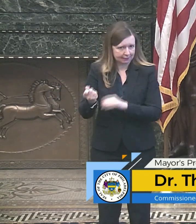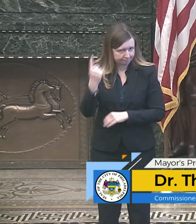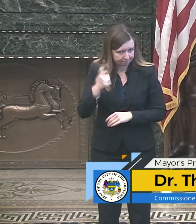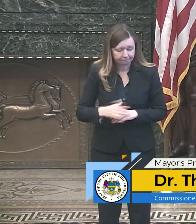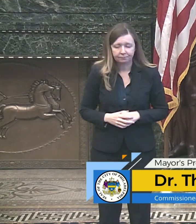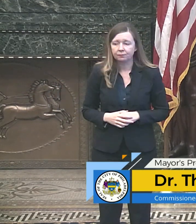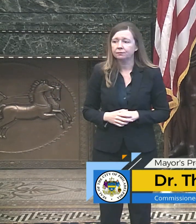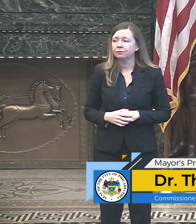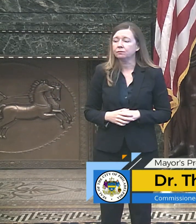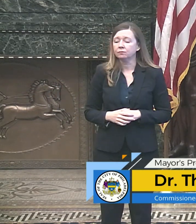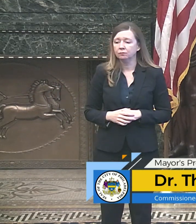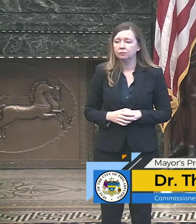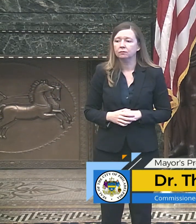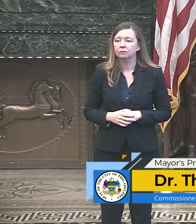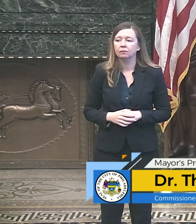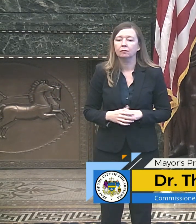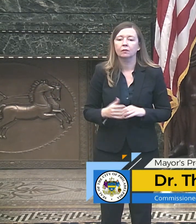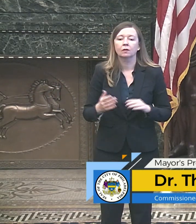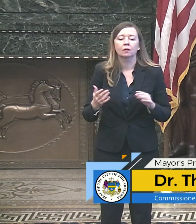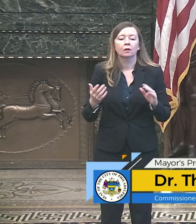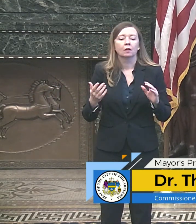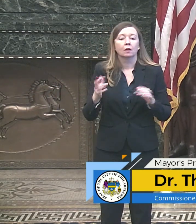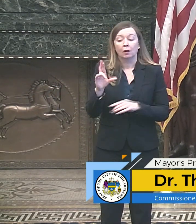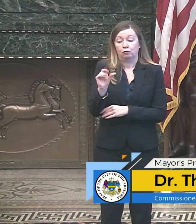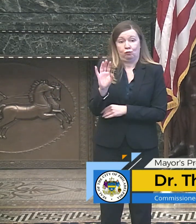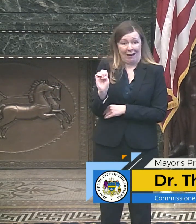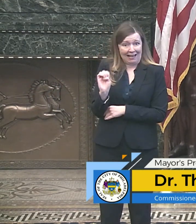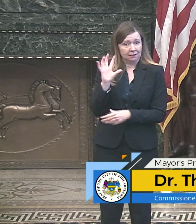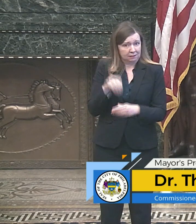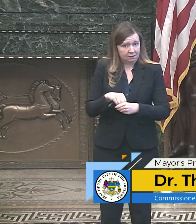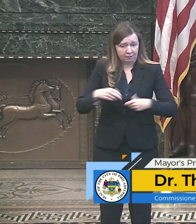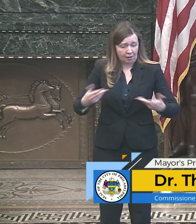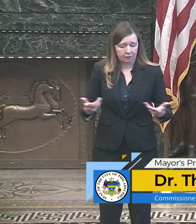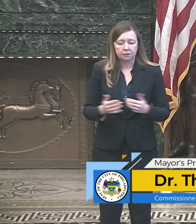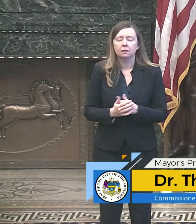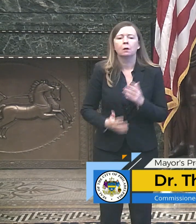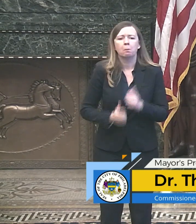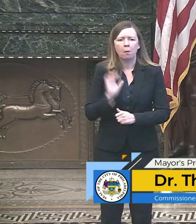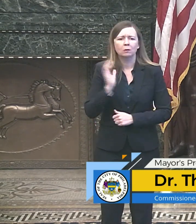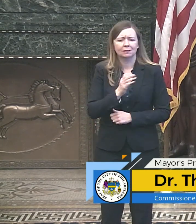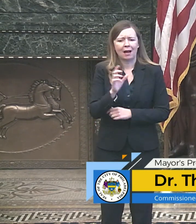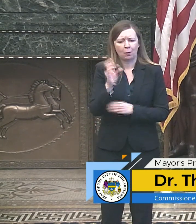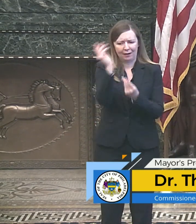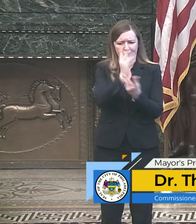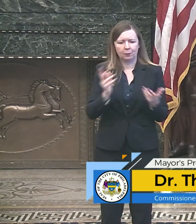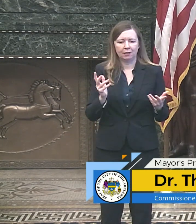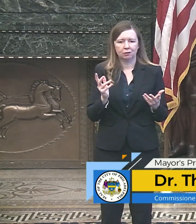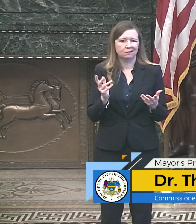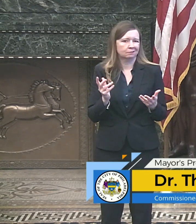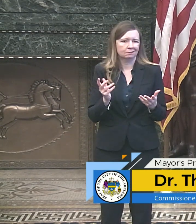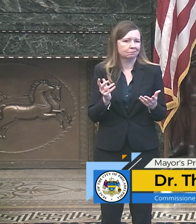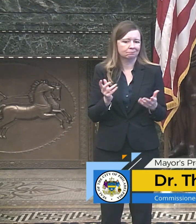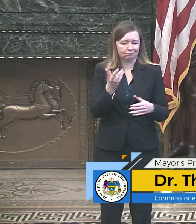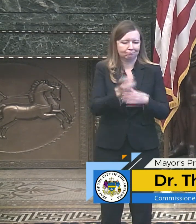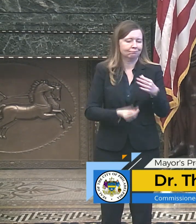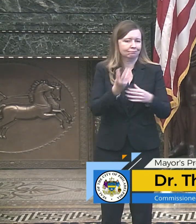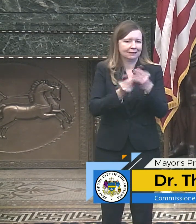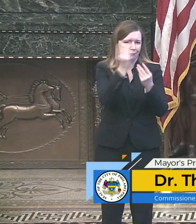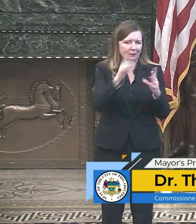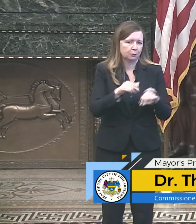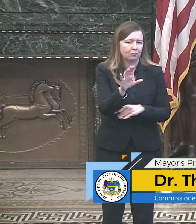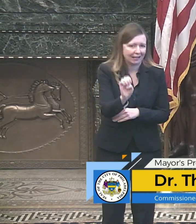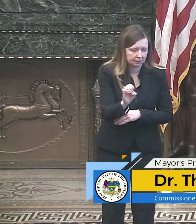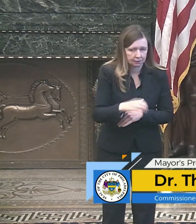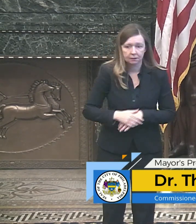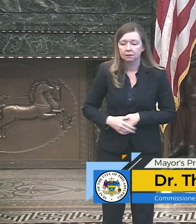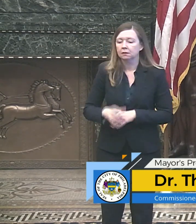A little bit about the racial composition of people with this infection. Most of our data has missing information on race. We